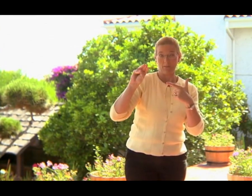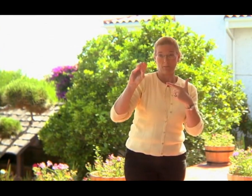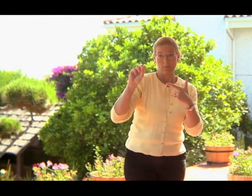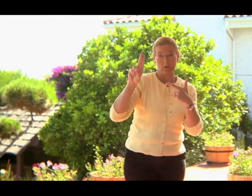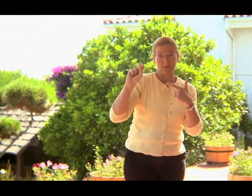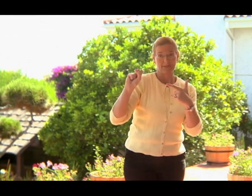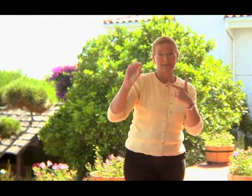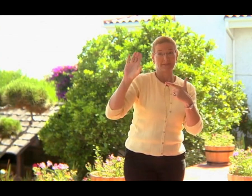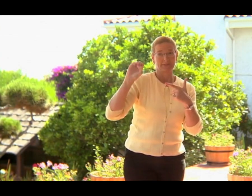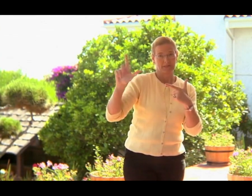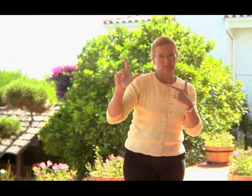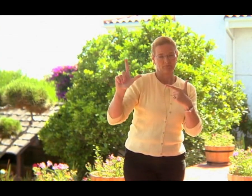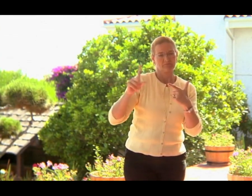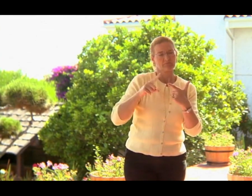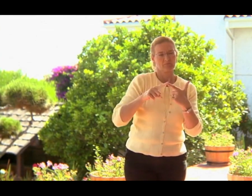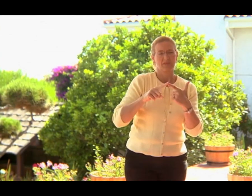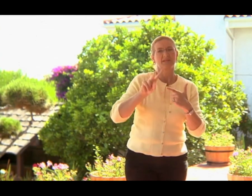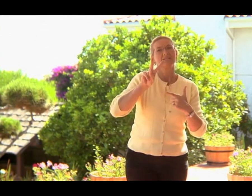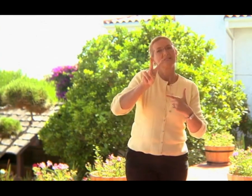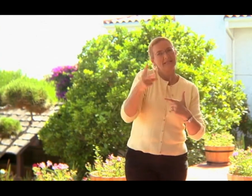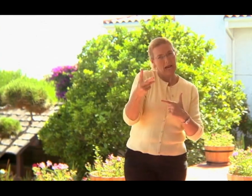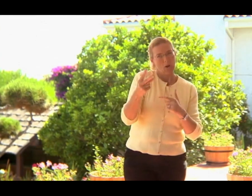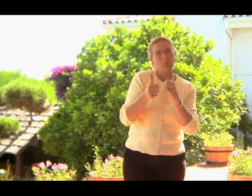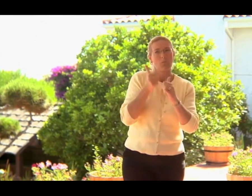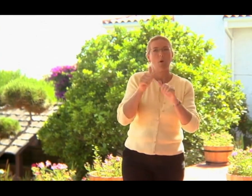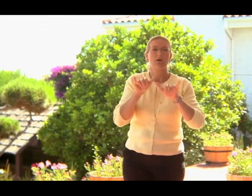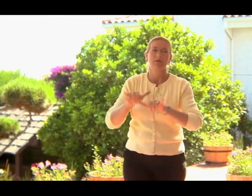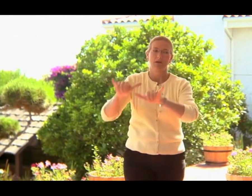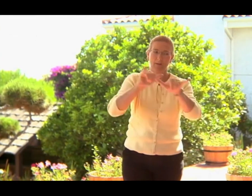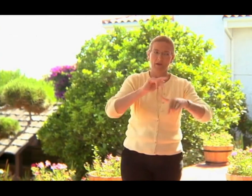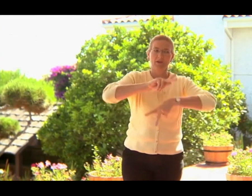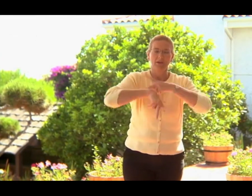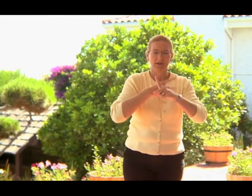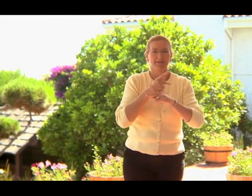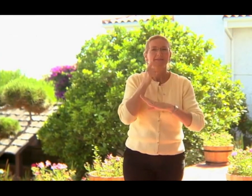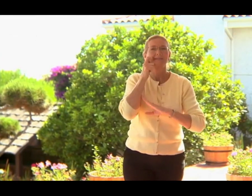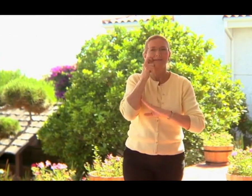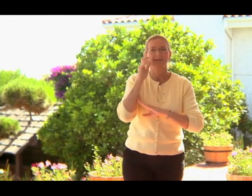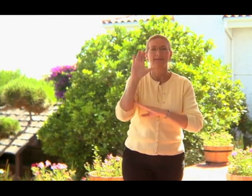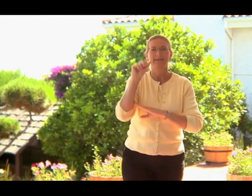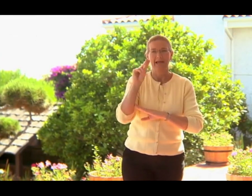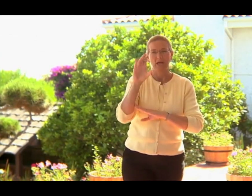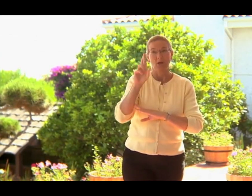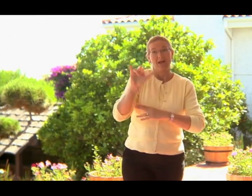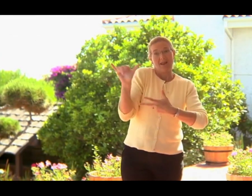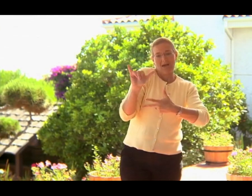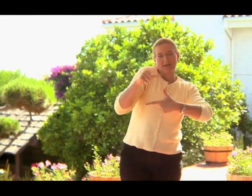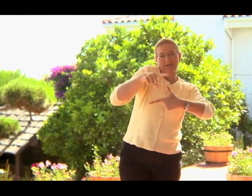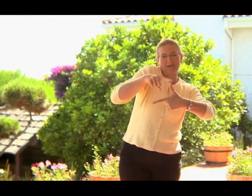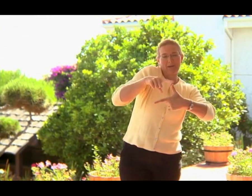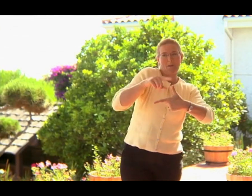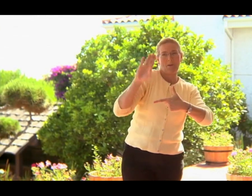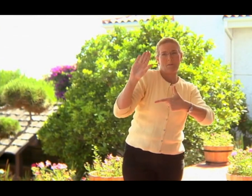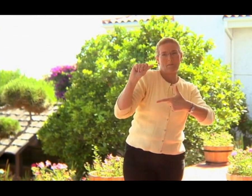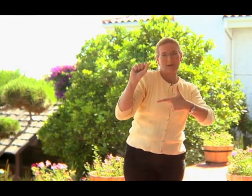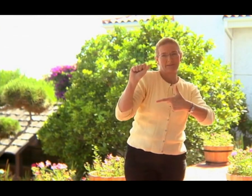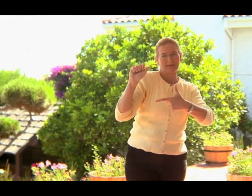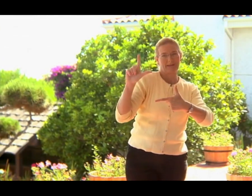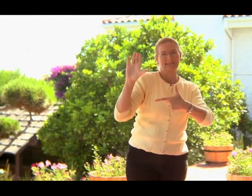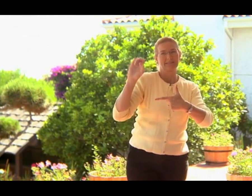Squamous cell skin cancer is the second most common type of skin cancer. Just like basal cell skin cancer, the